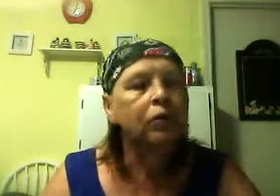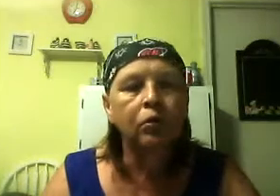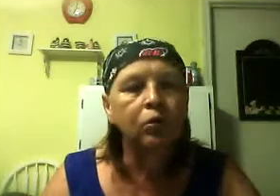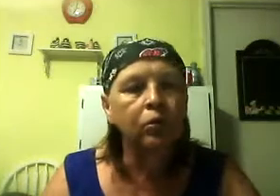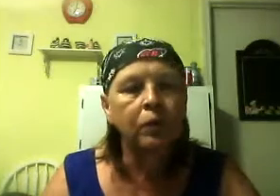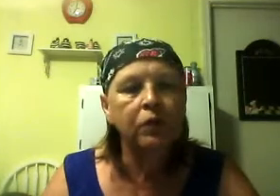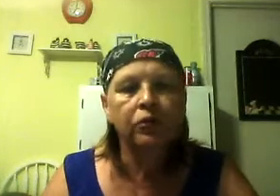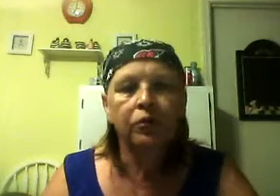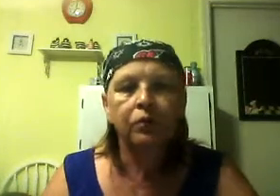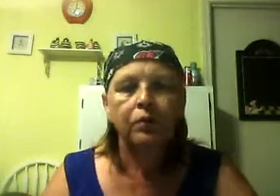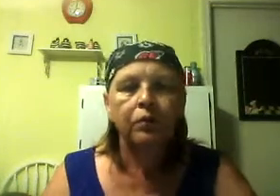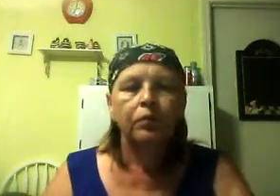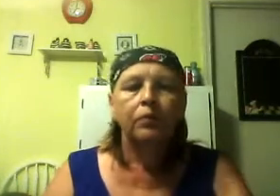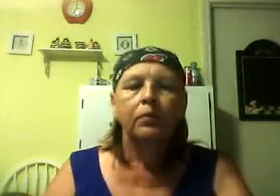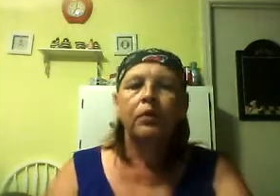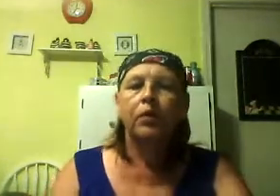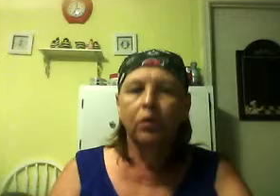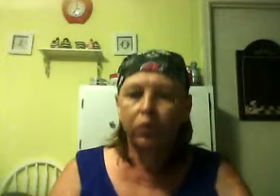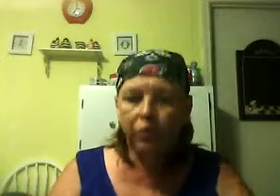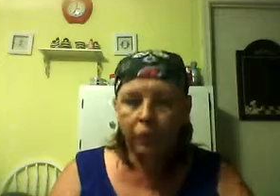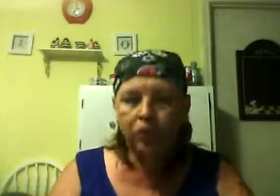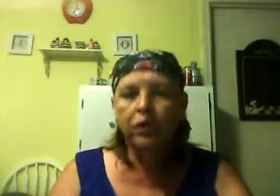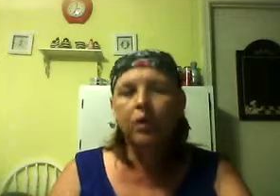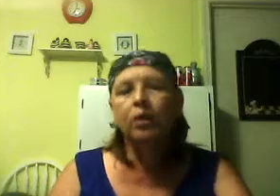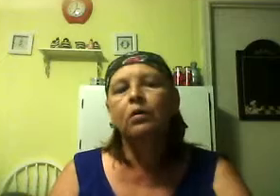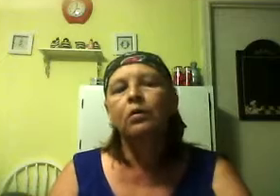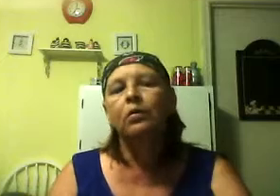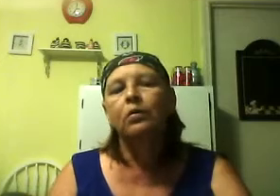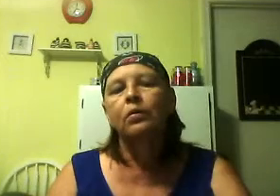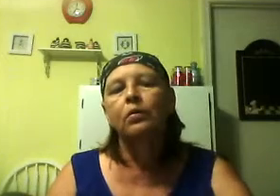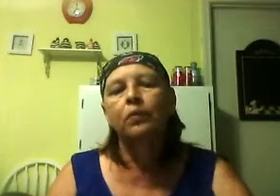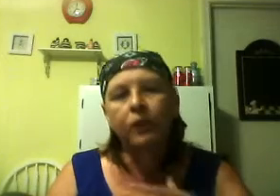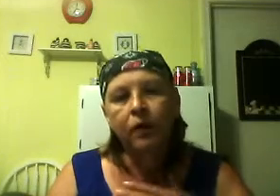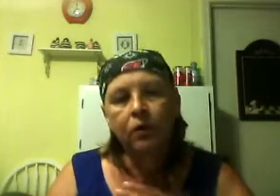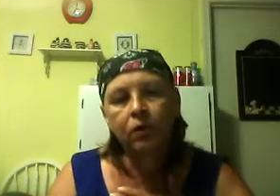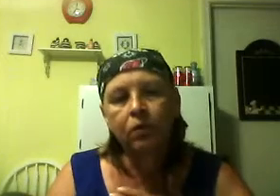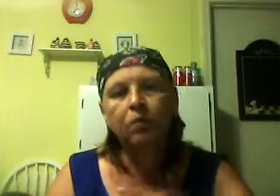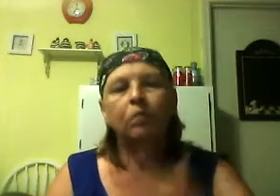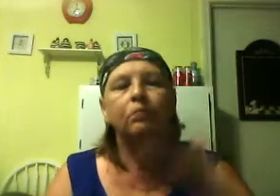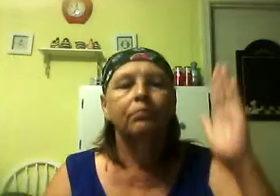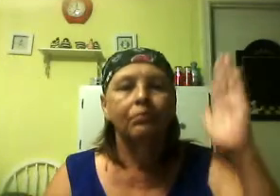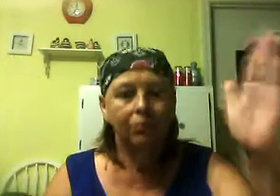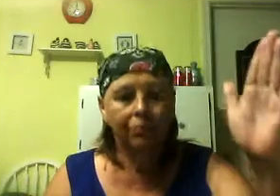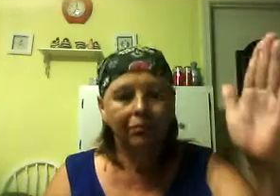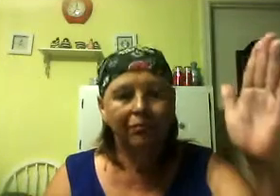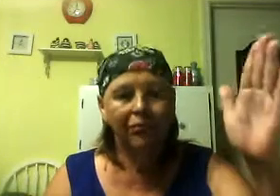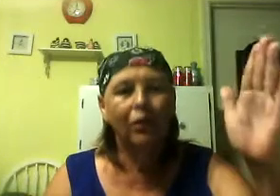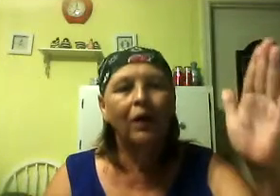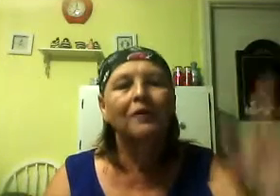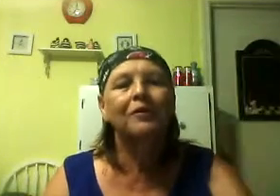new newbies, and it's appreciated. Thank you. You rock.